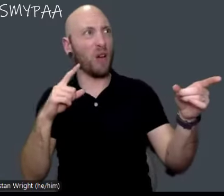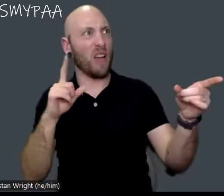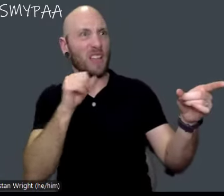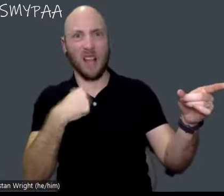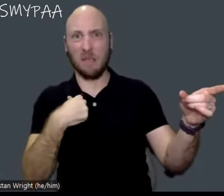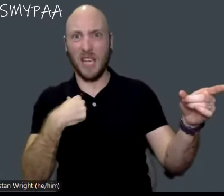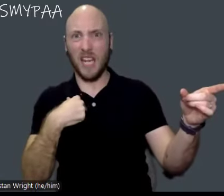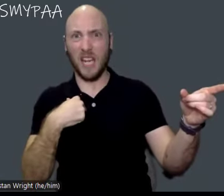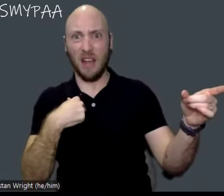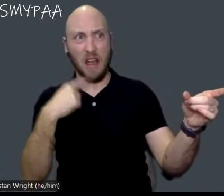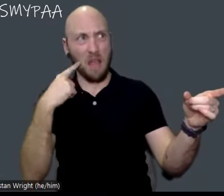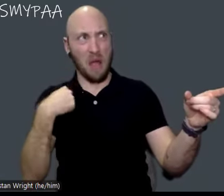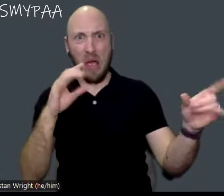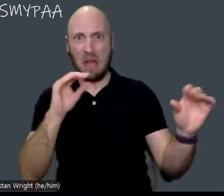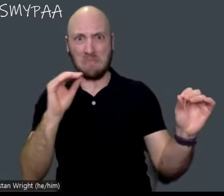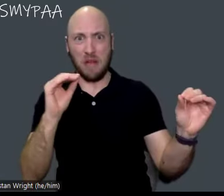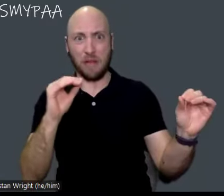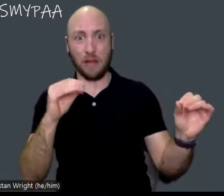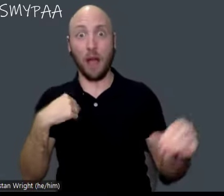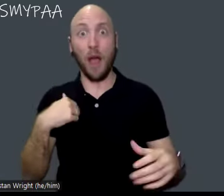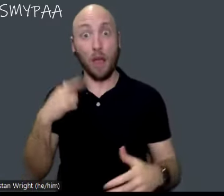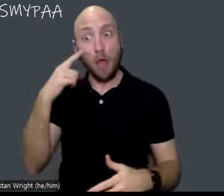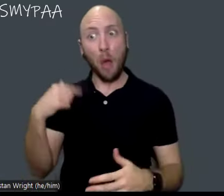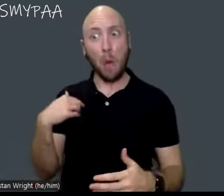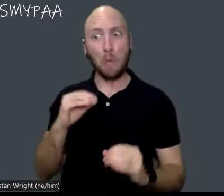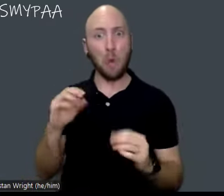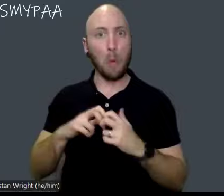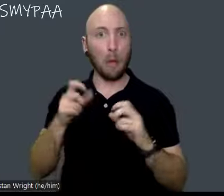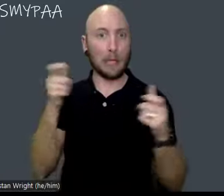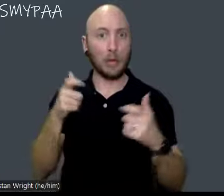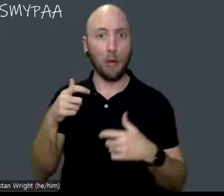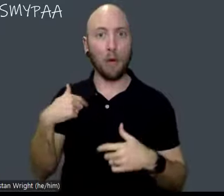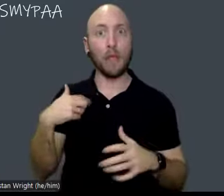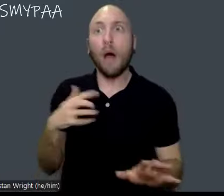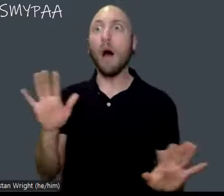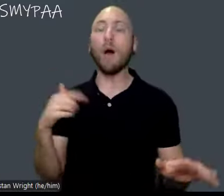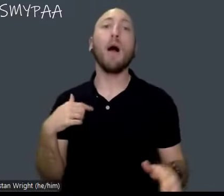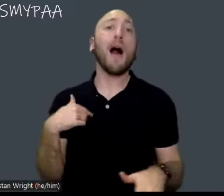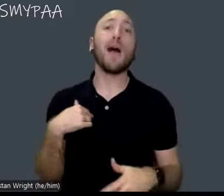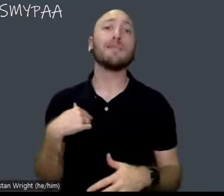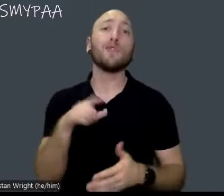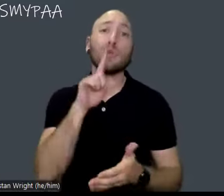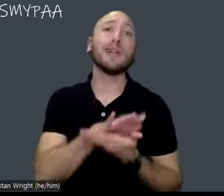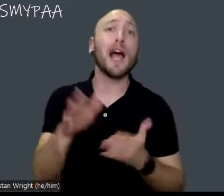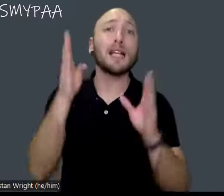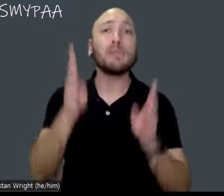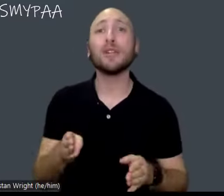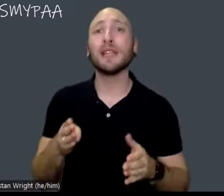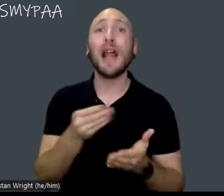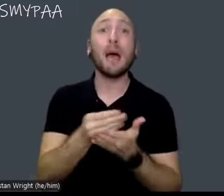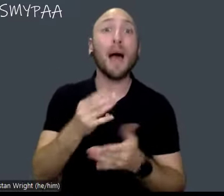things. I thought I didn't have an ego problem. I thought that I was so giving and loving because I buy alcohol to